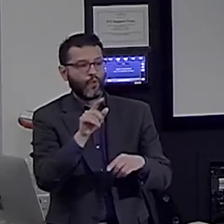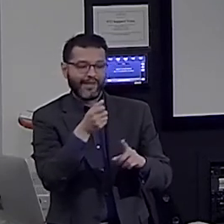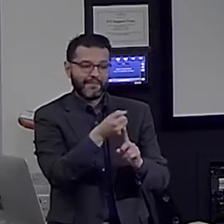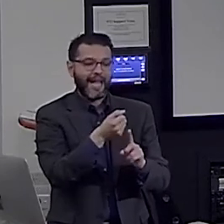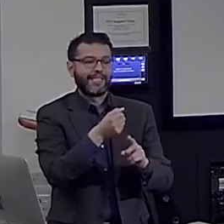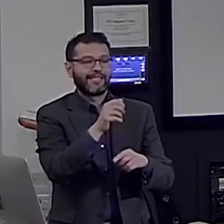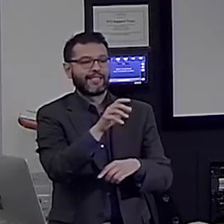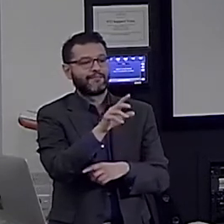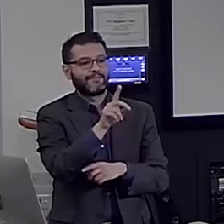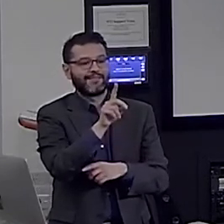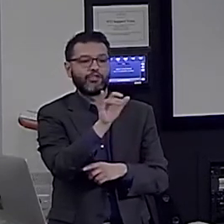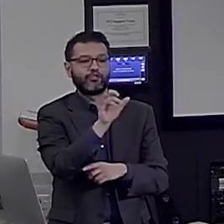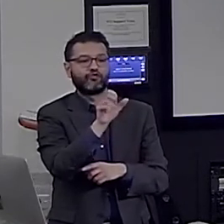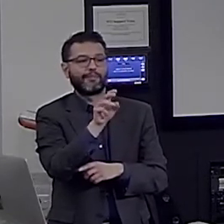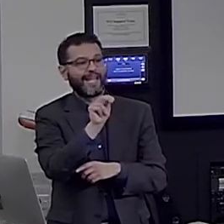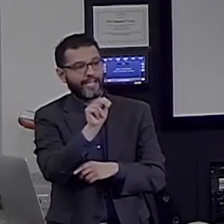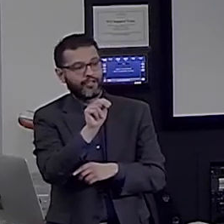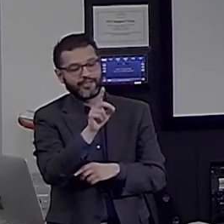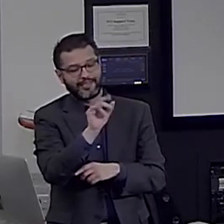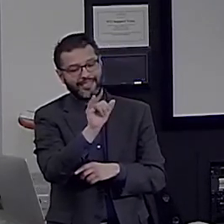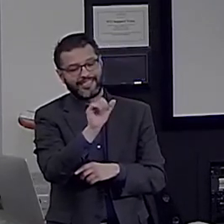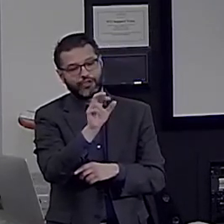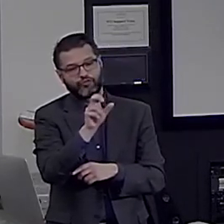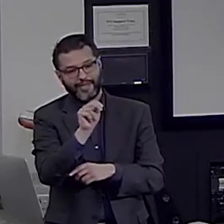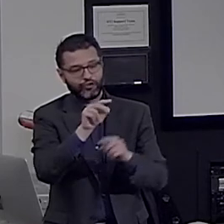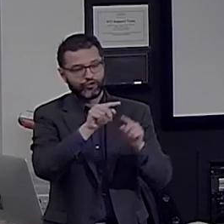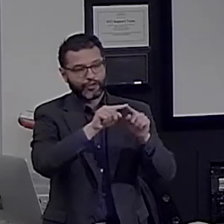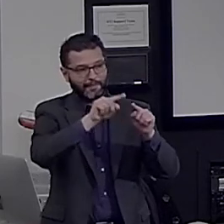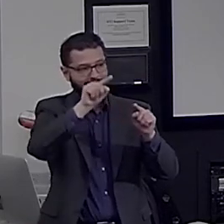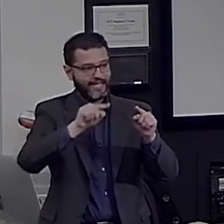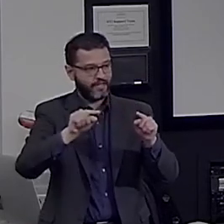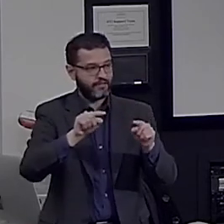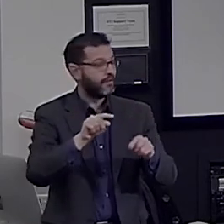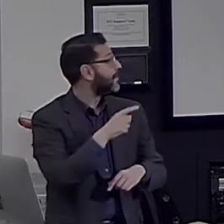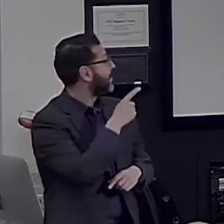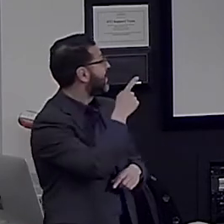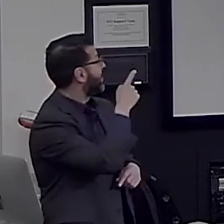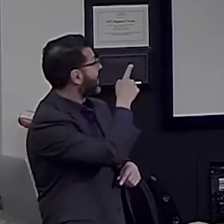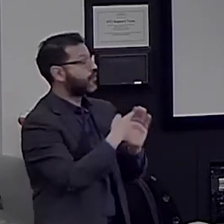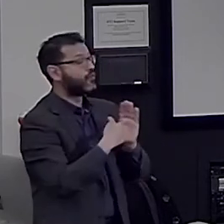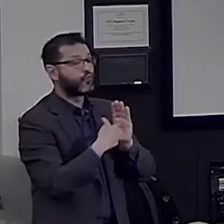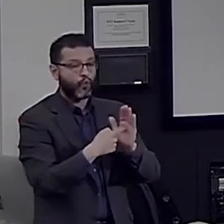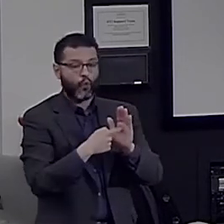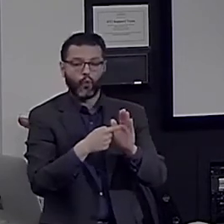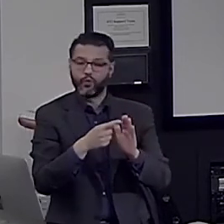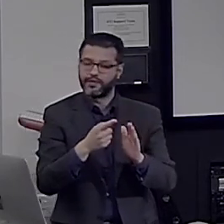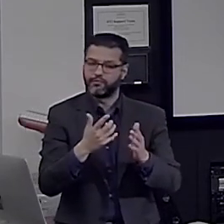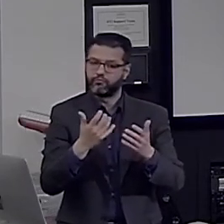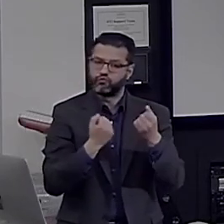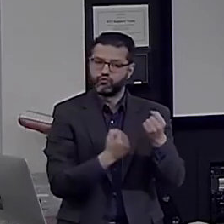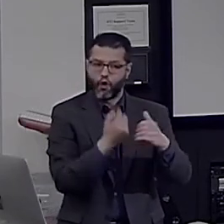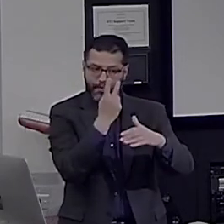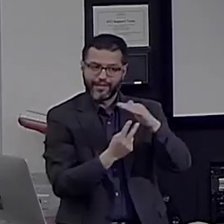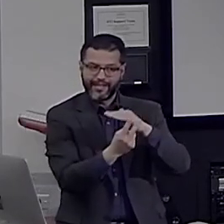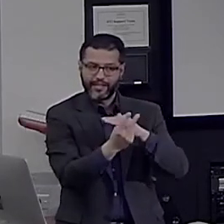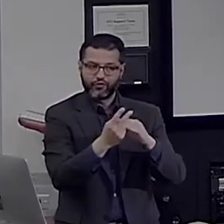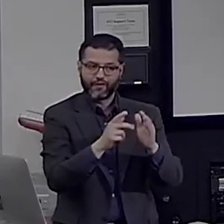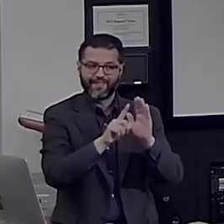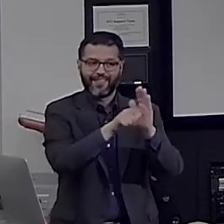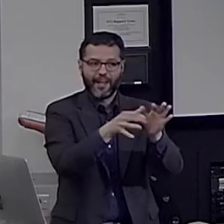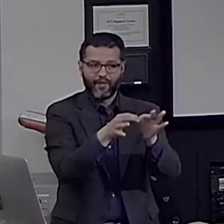really really exciting this has been shown to be a robust infant predictor of later language so we're changing that